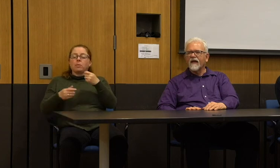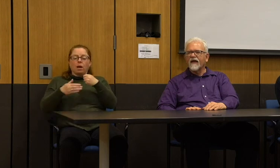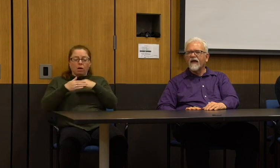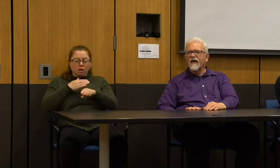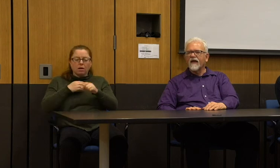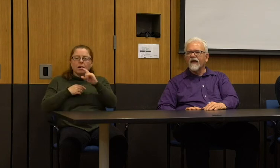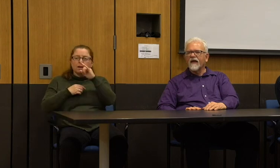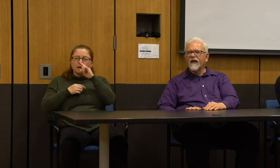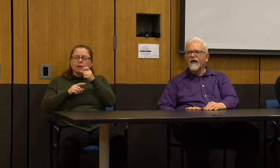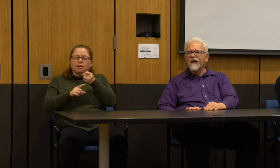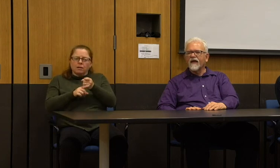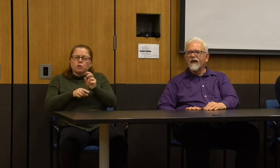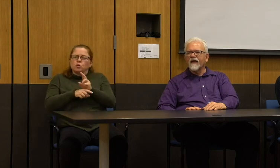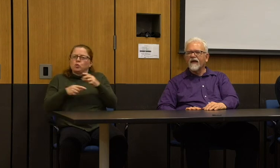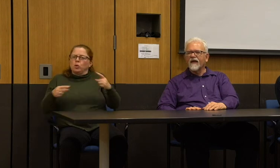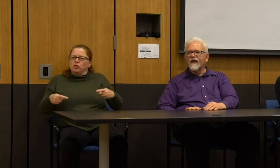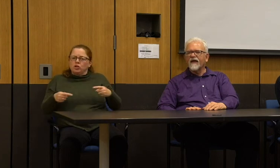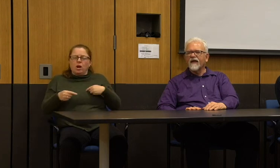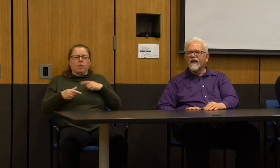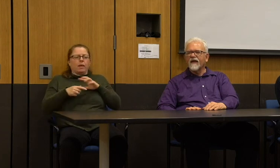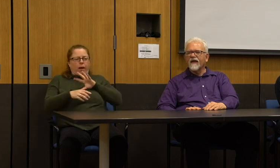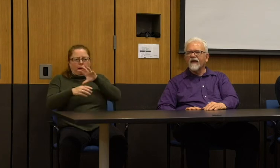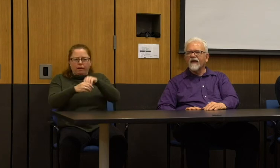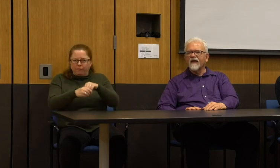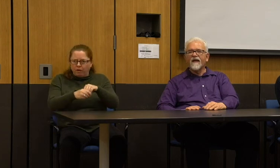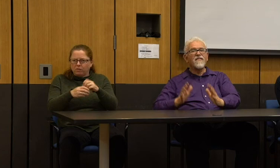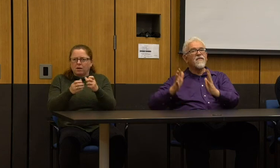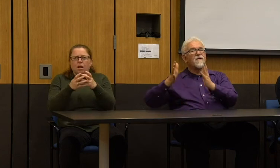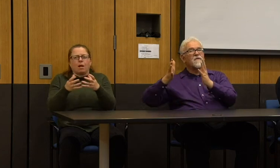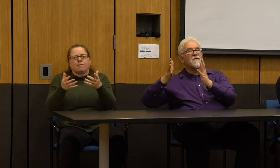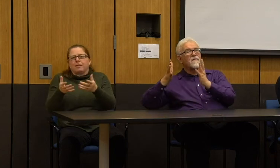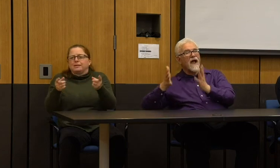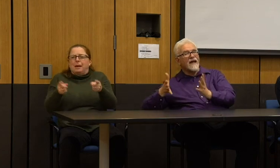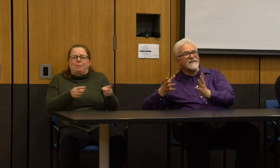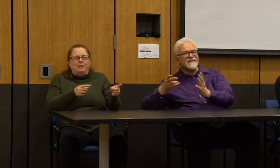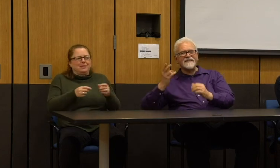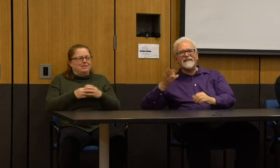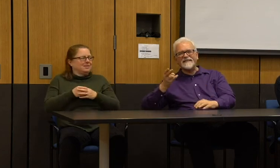yeah. And a lot of things happened. And the rest is history.